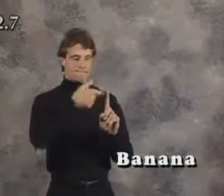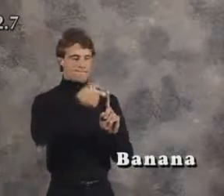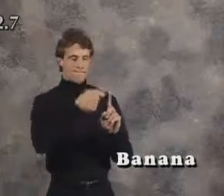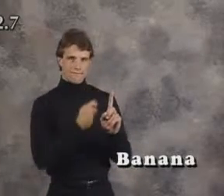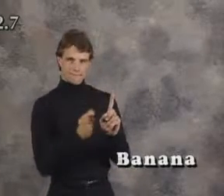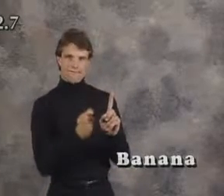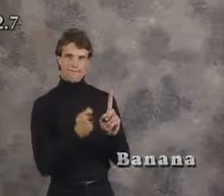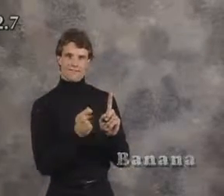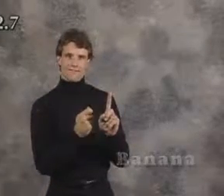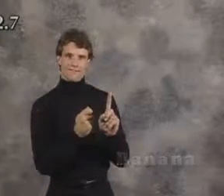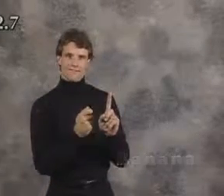Banana.